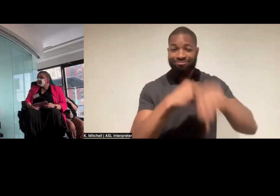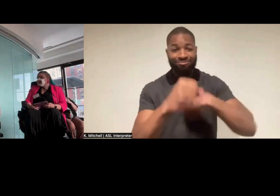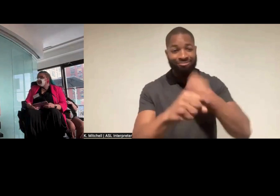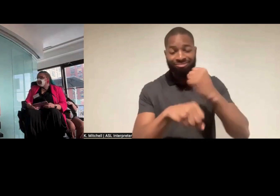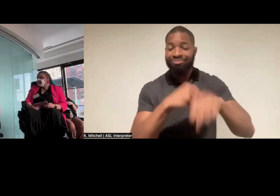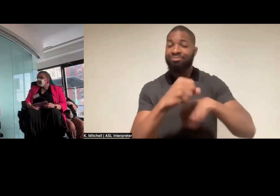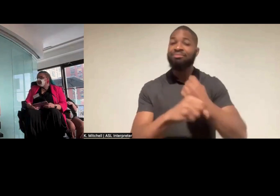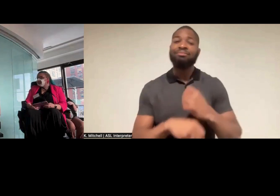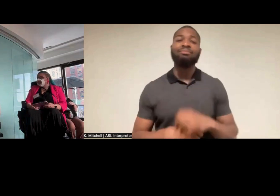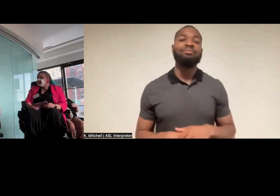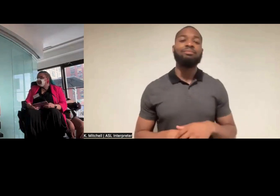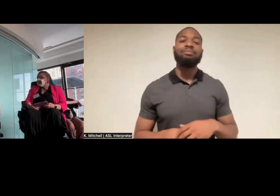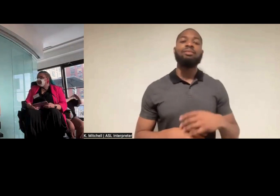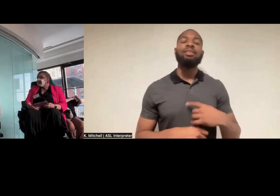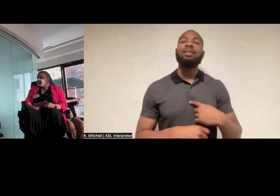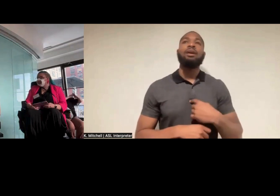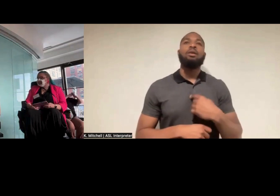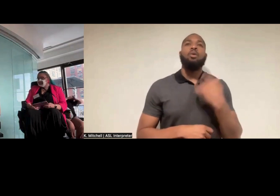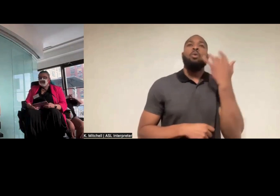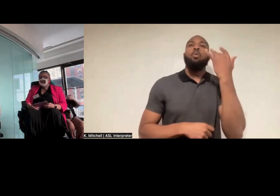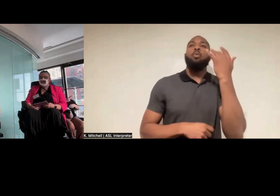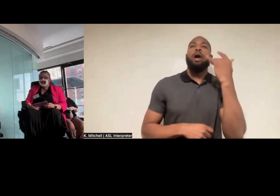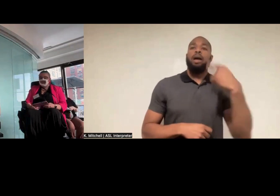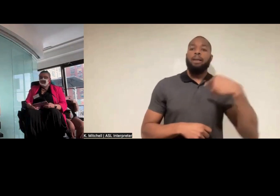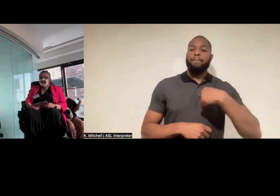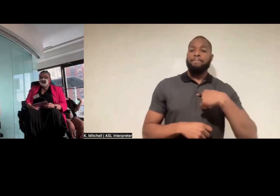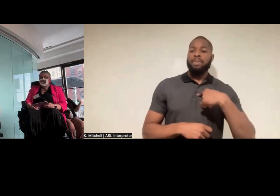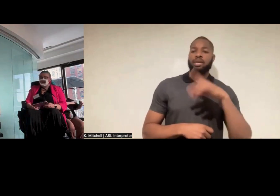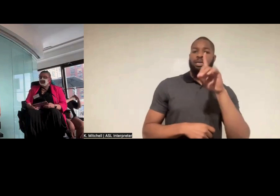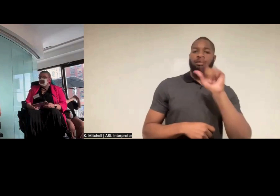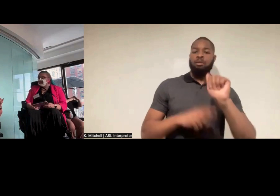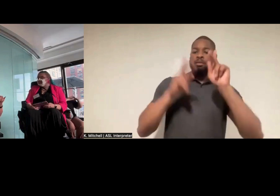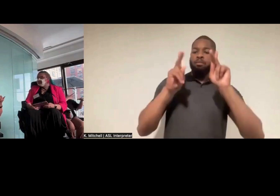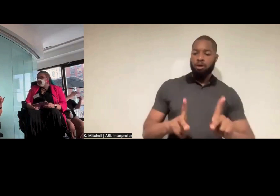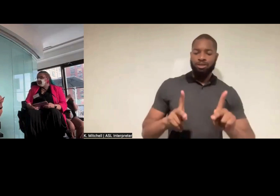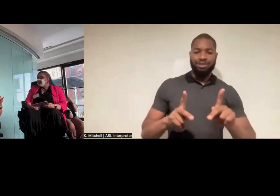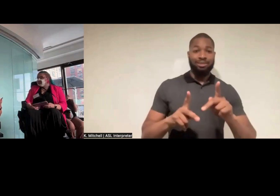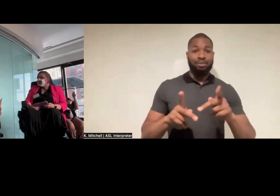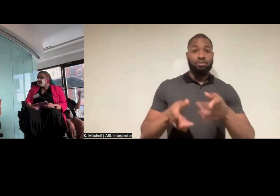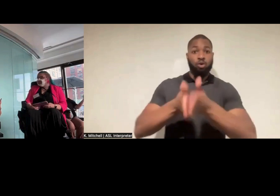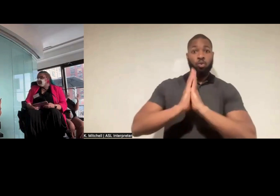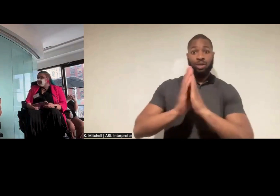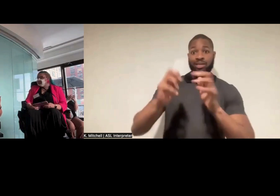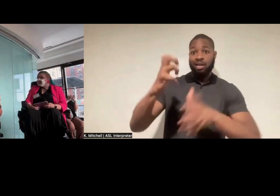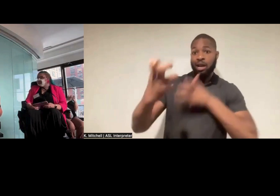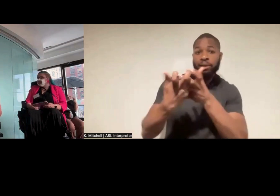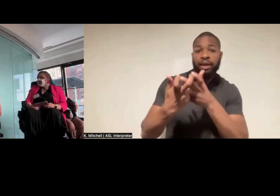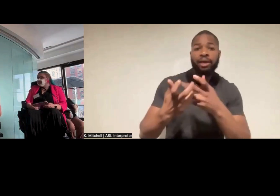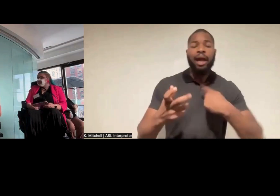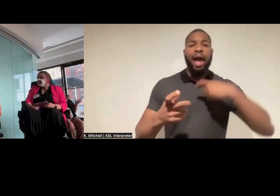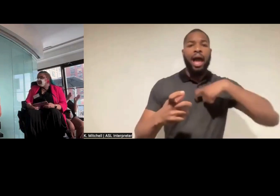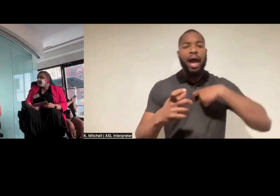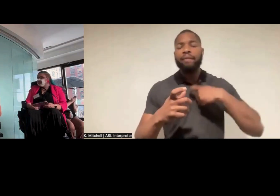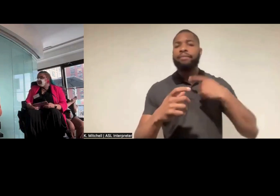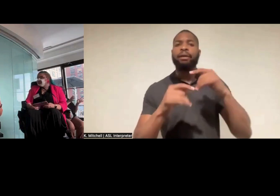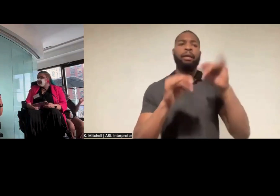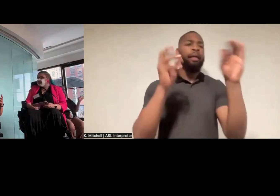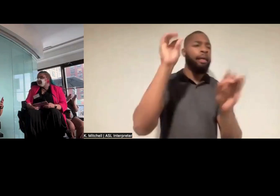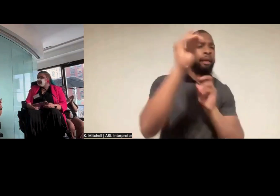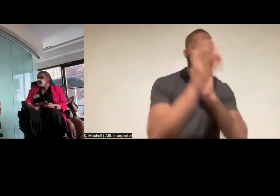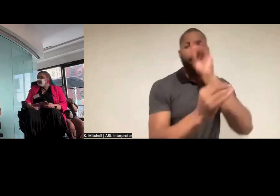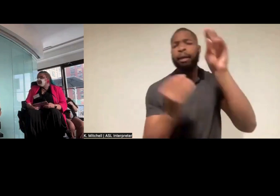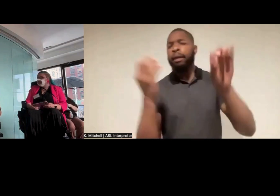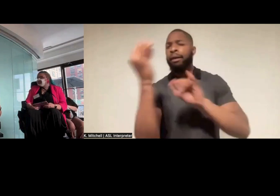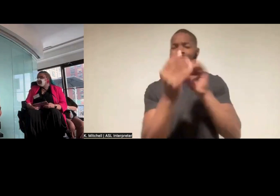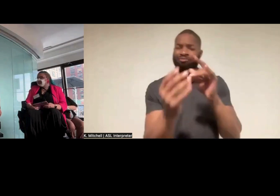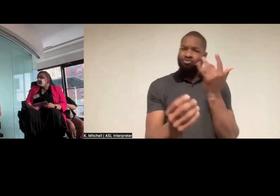of this red tape to get an accommodation. It shouldn't be that we're having meeting after meeting, going to this person's HR room,